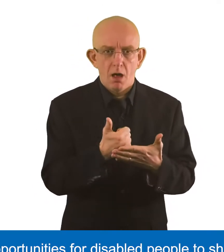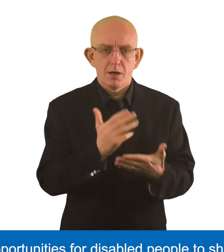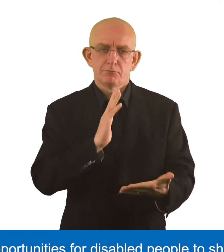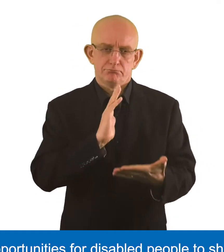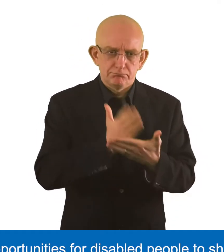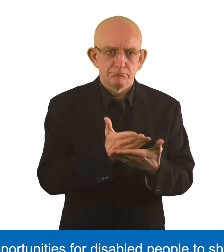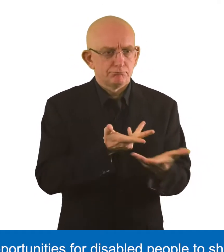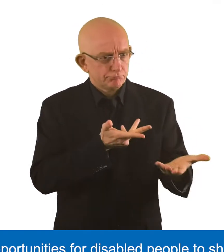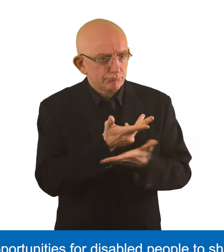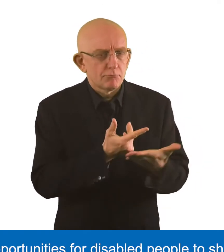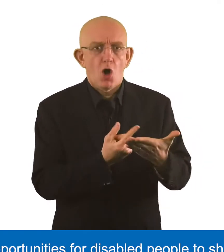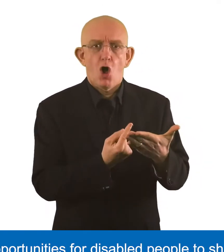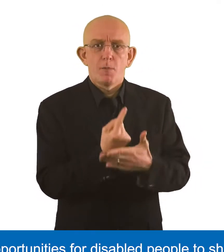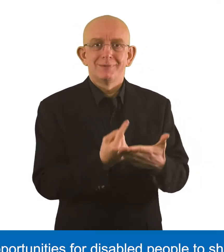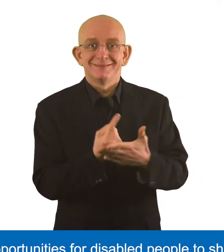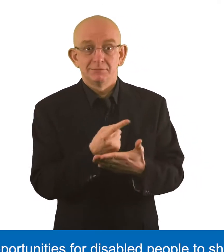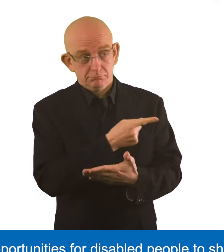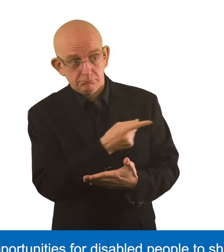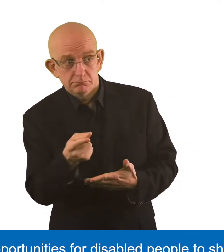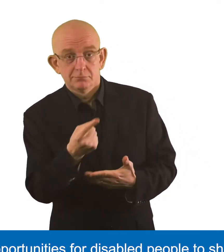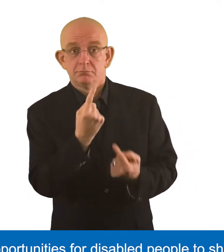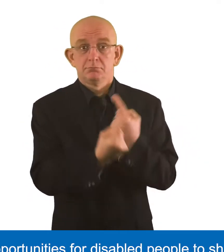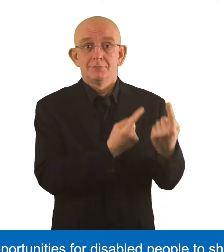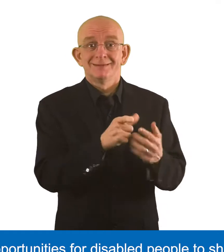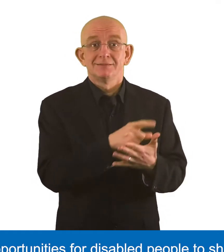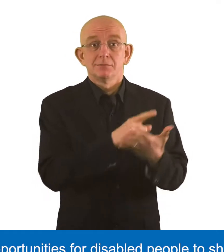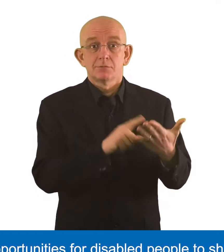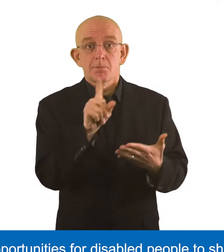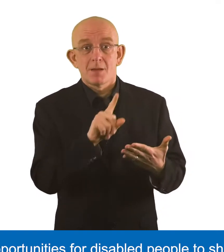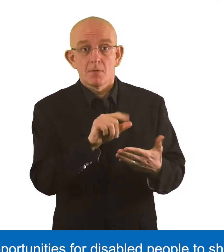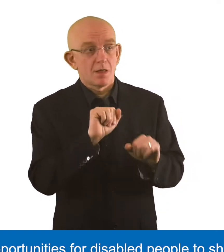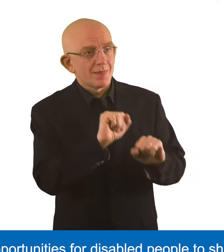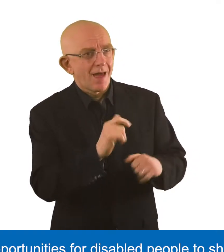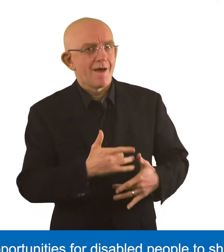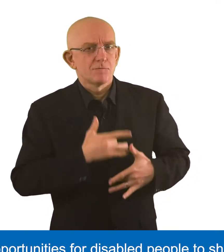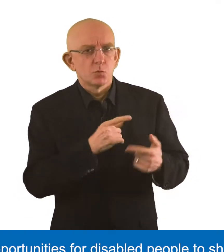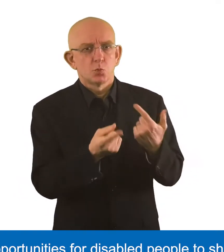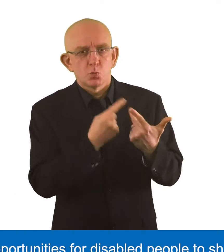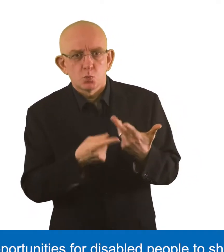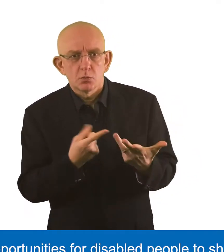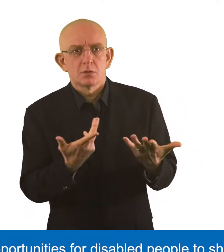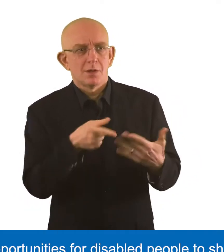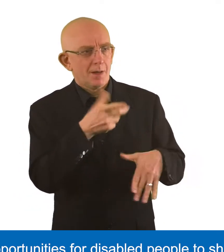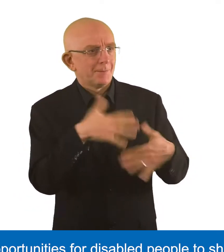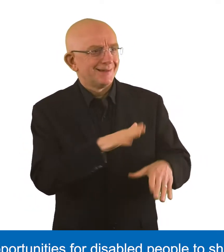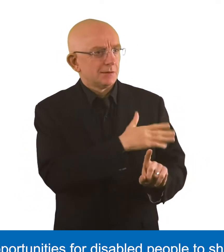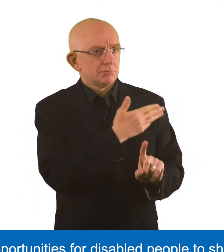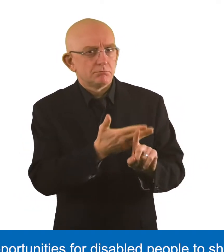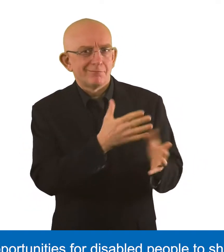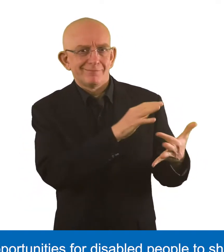regular, meaningful opportunities for disabled people to share their views and experiences of the policies, services, and programs